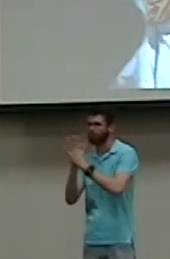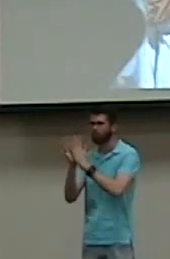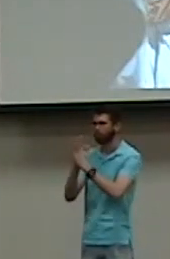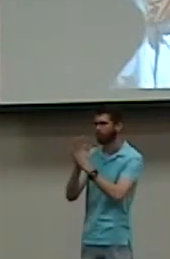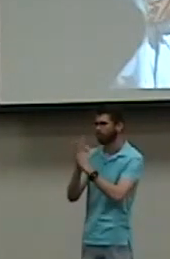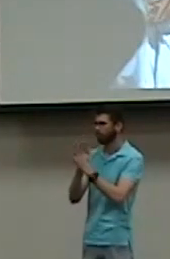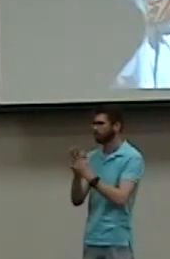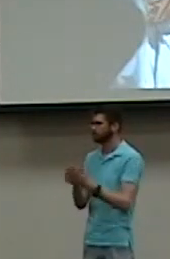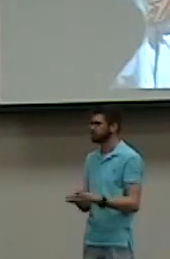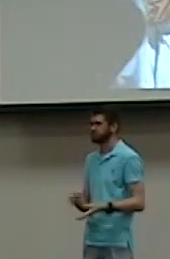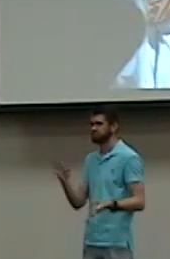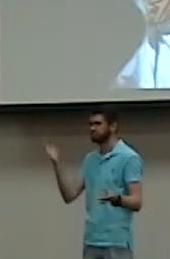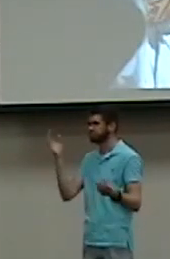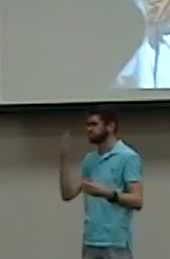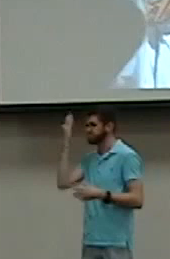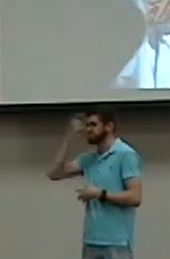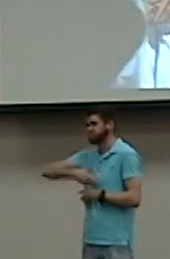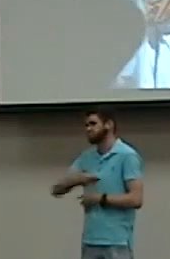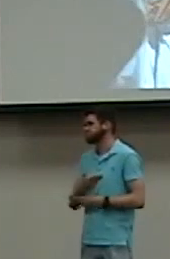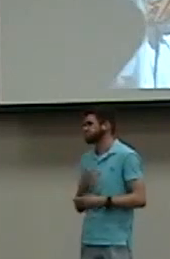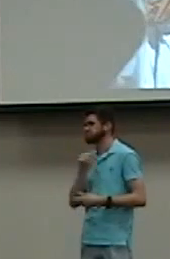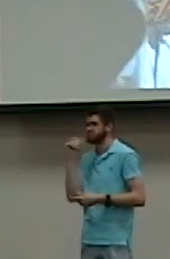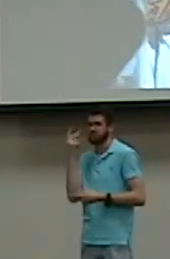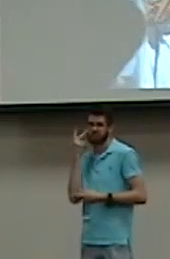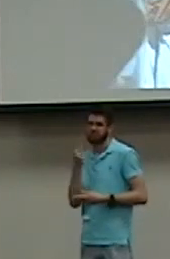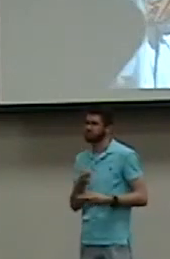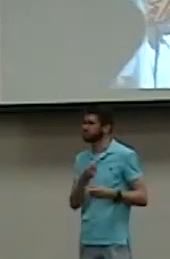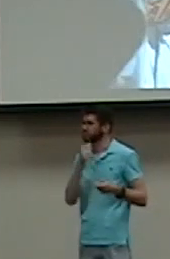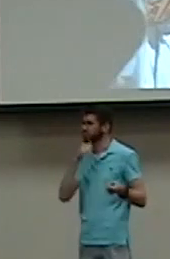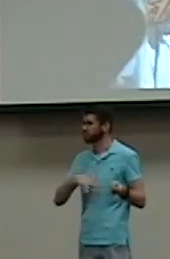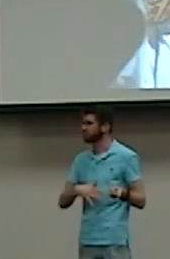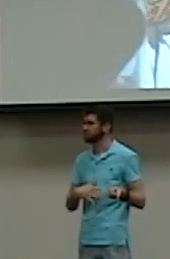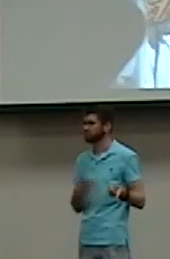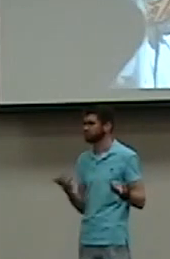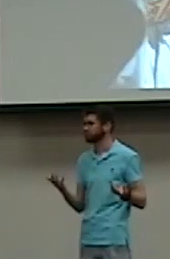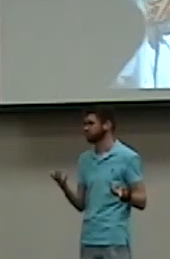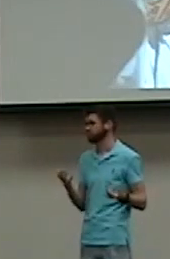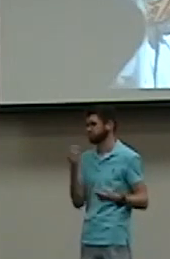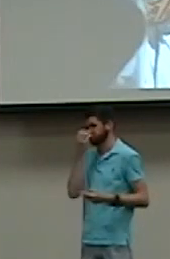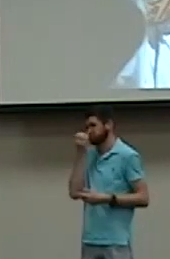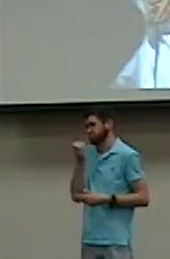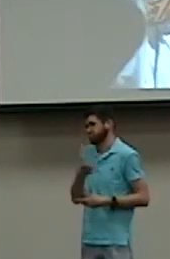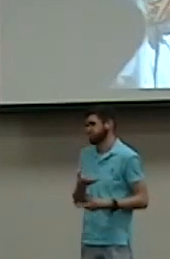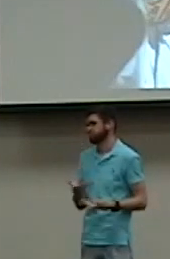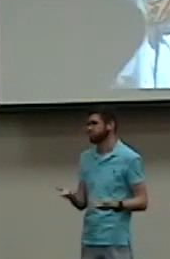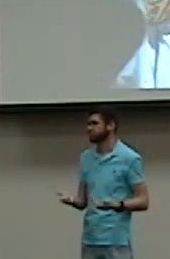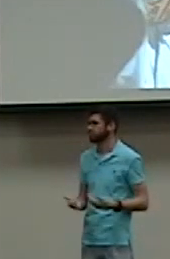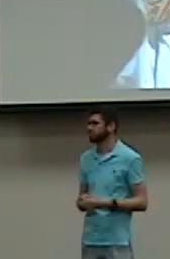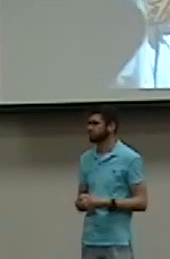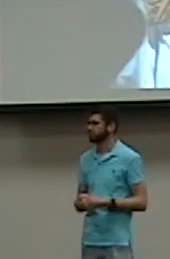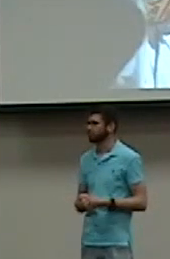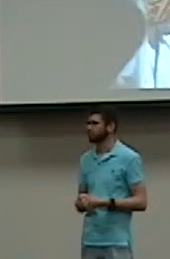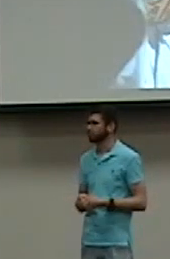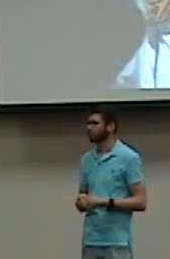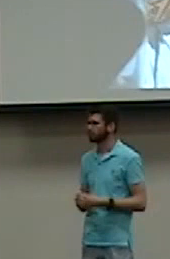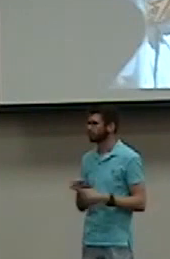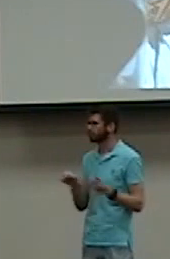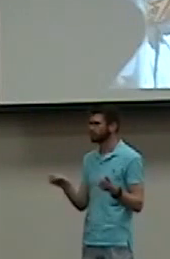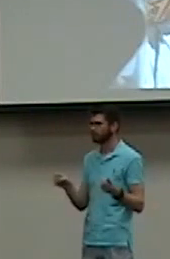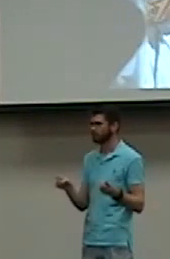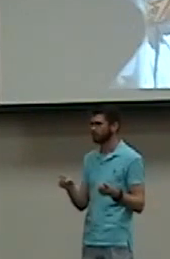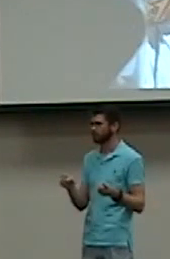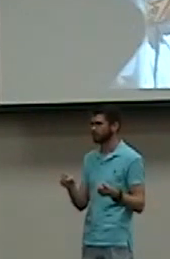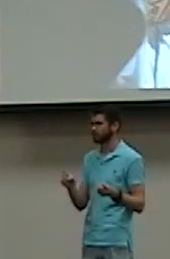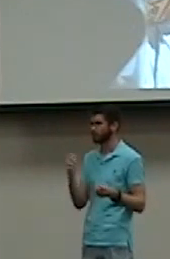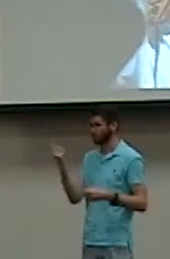unknowing, uncaring, not realizing that she's even there, just like normal. But she has not escaped the notice of